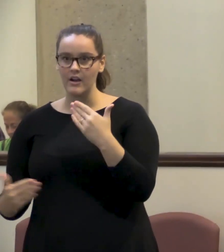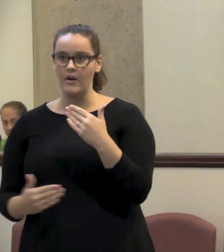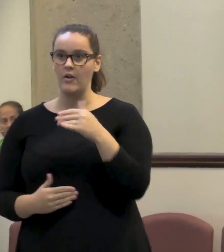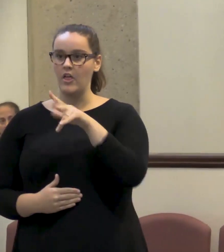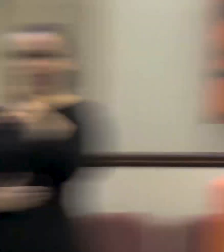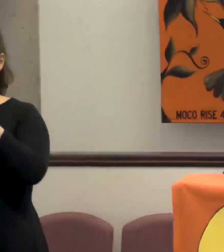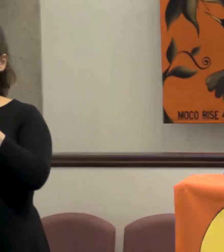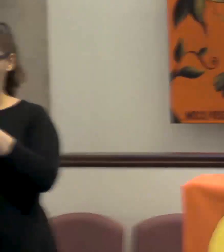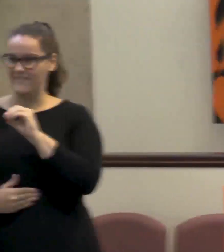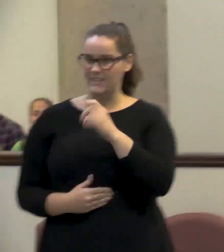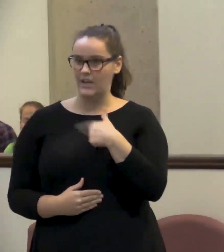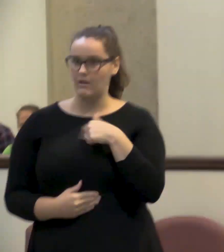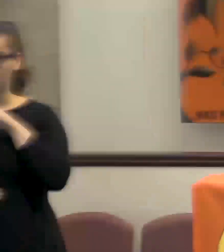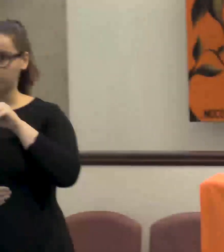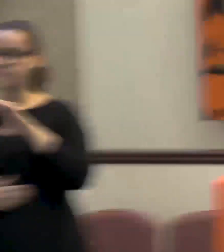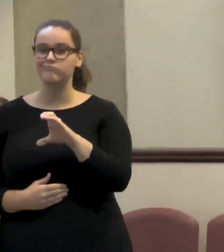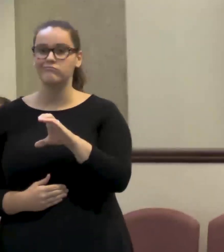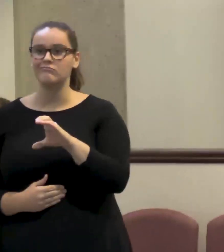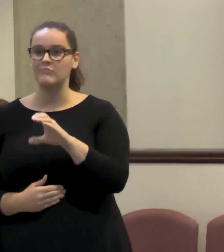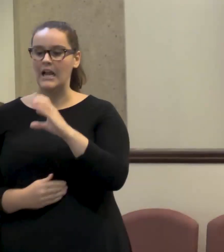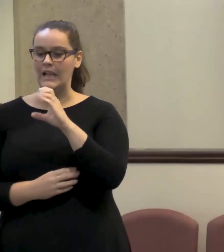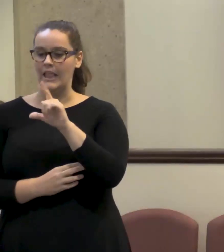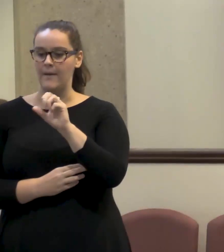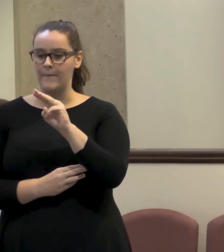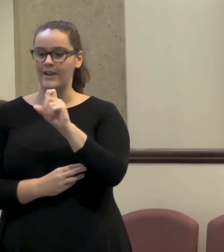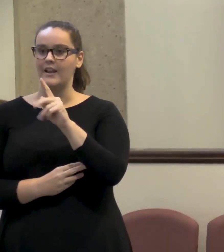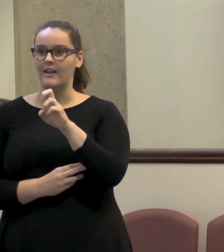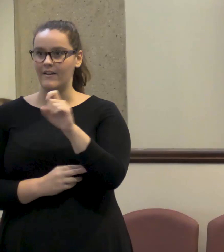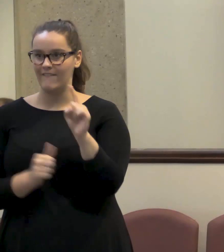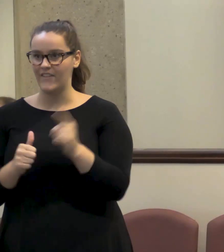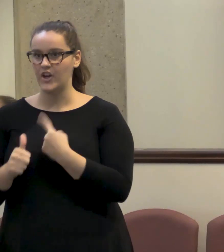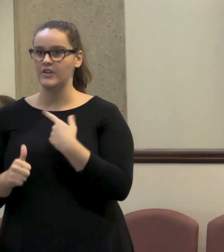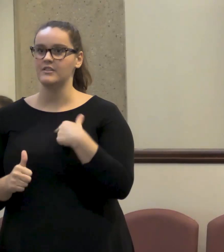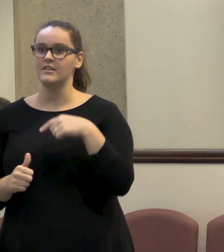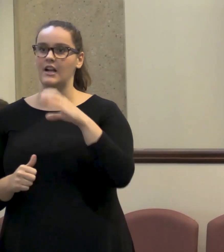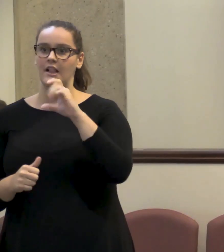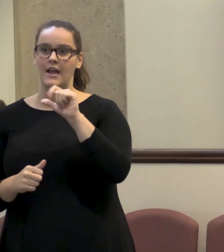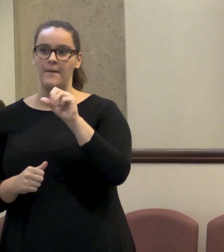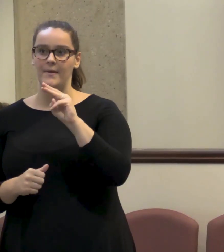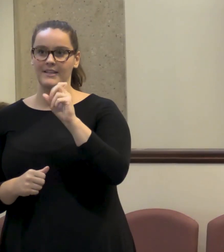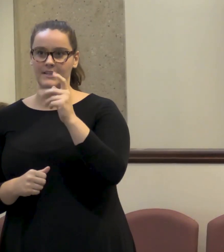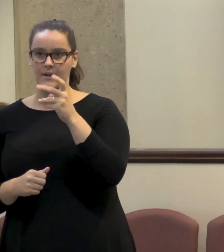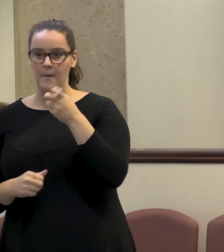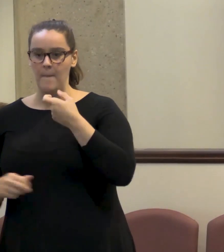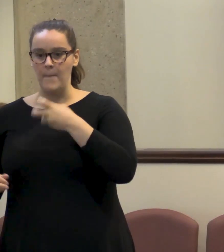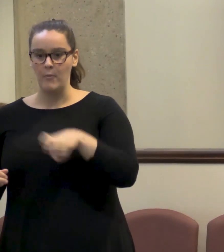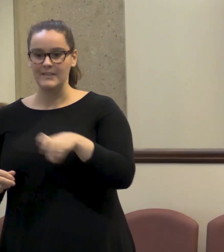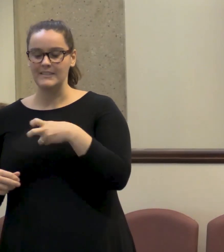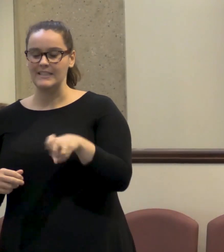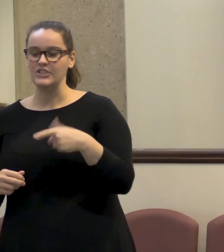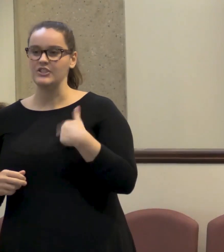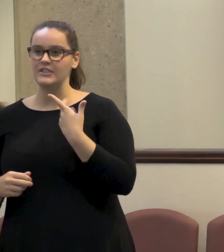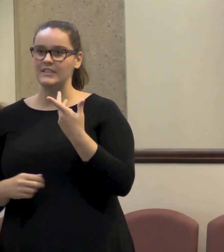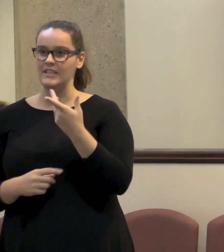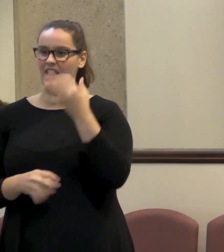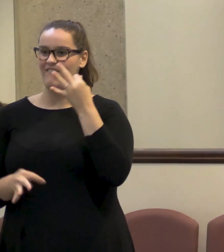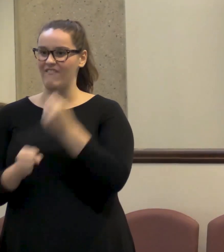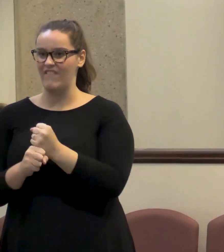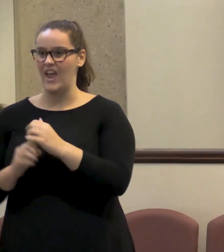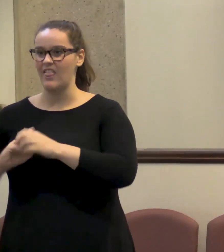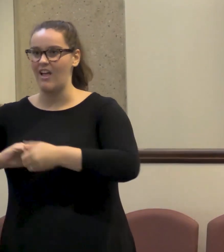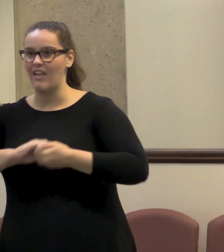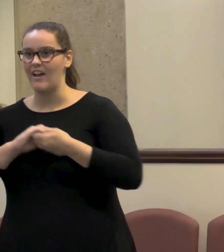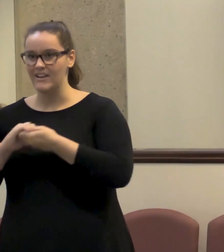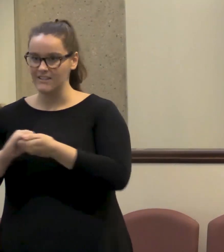350 Montgomery County, Climate First, Sierra Club Montgomery County, the Climate Mobilization, Montgomery County Faith Alliance for Climate Solutions,